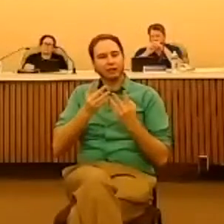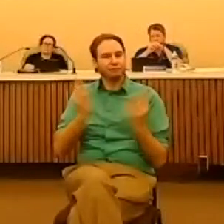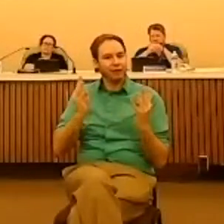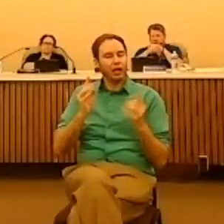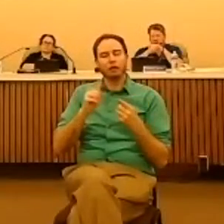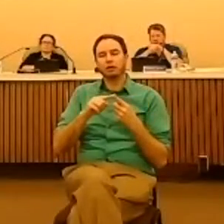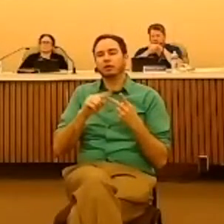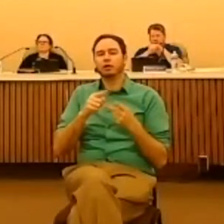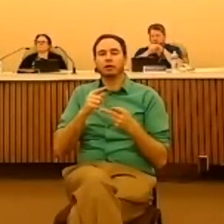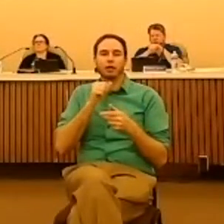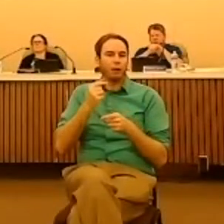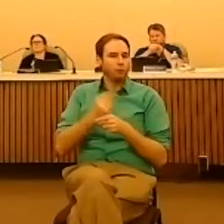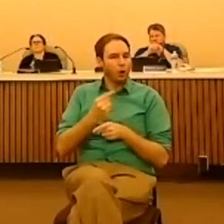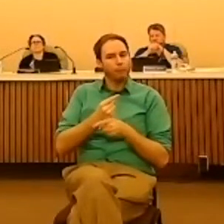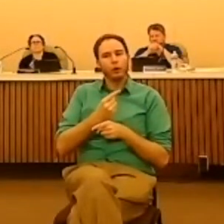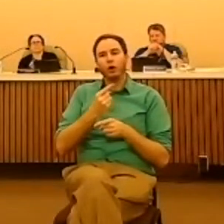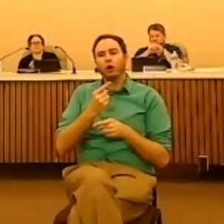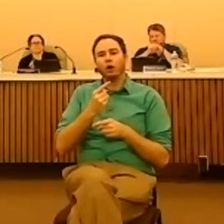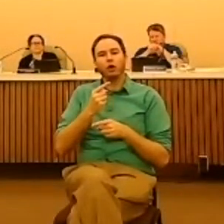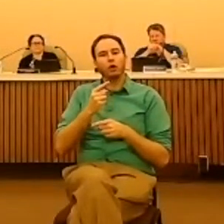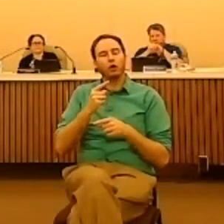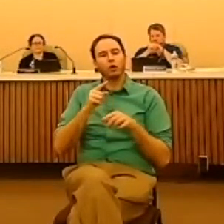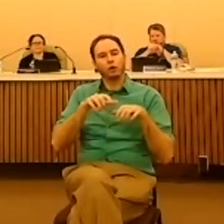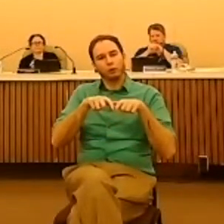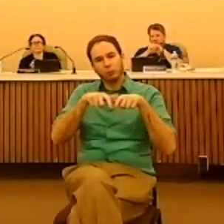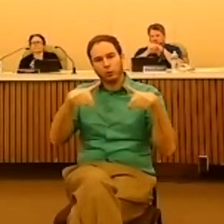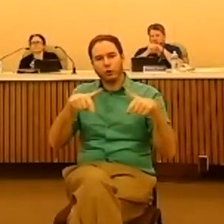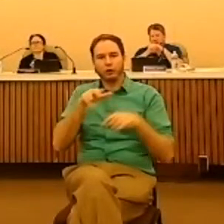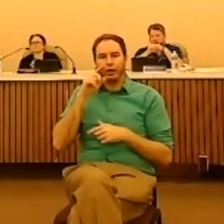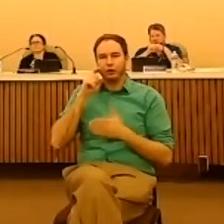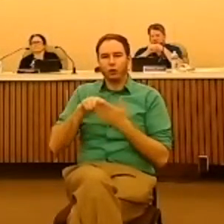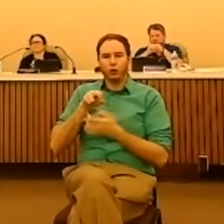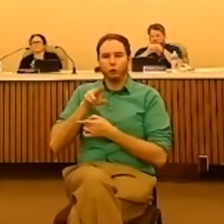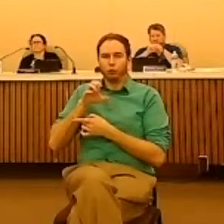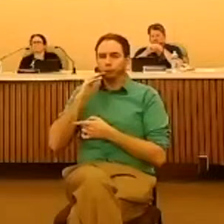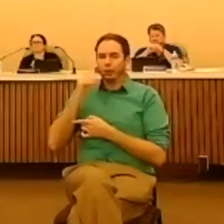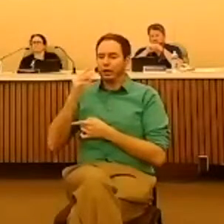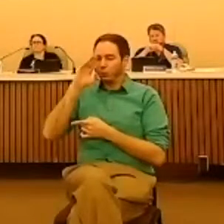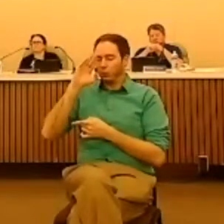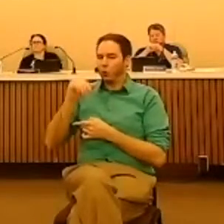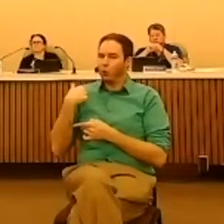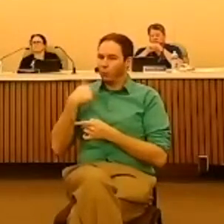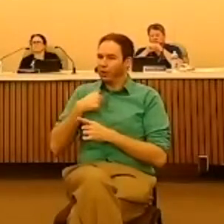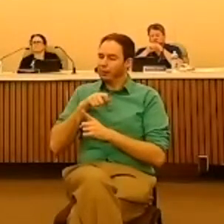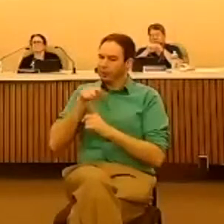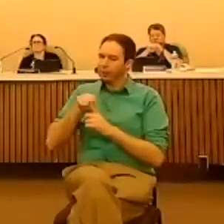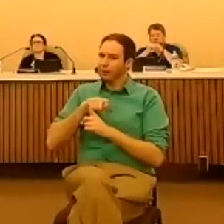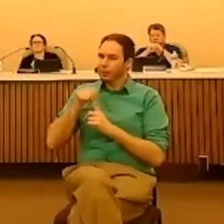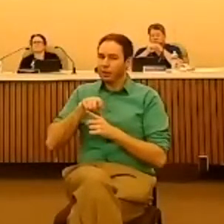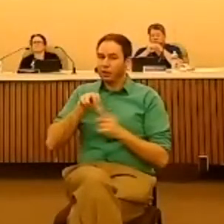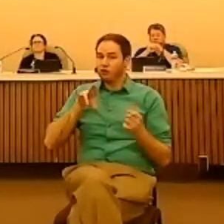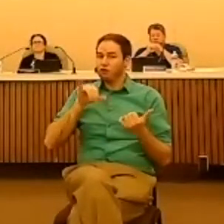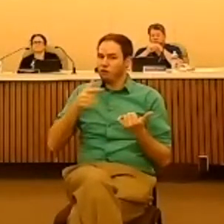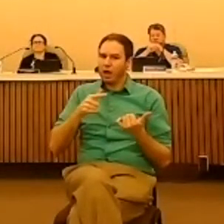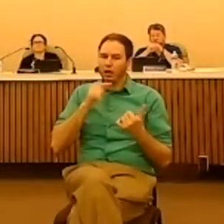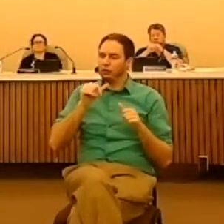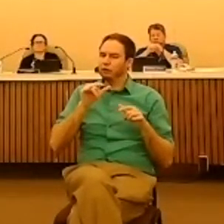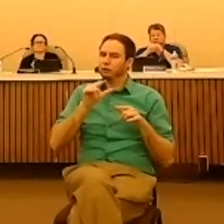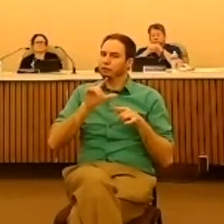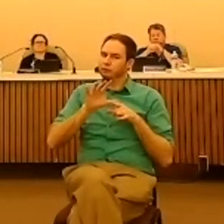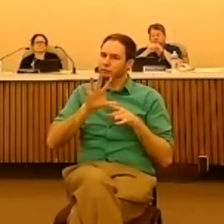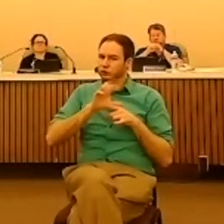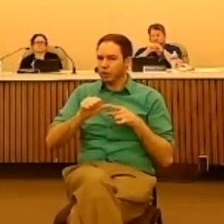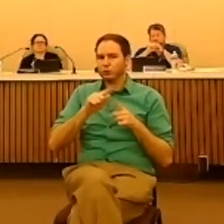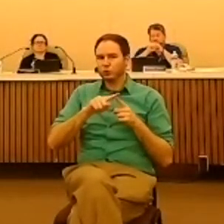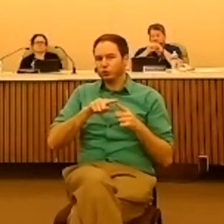proper, and I see Bruce smiling as well, can attest to the fact that Craig does a really good job of staying on